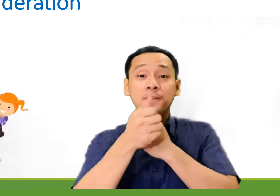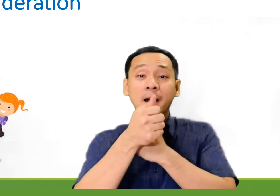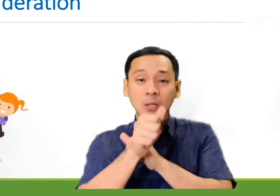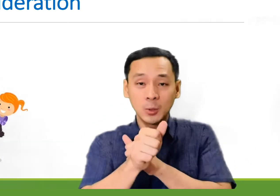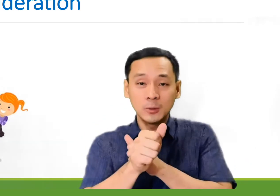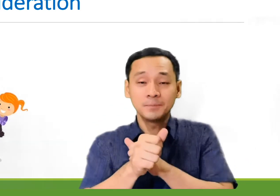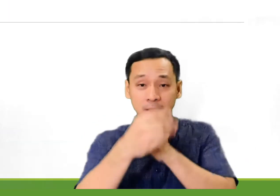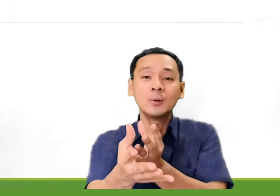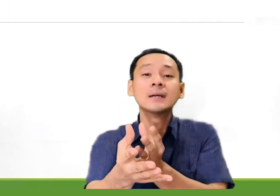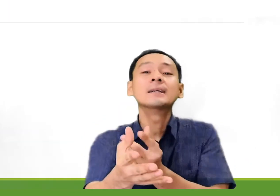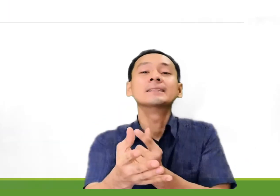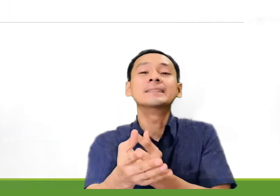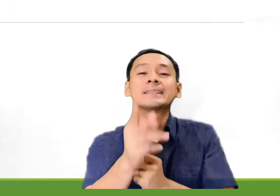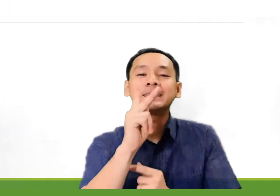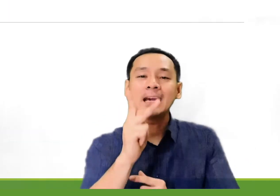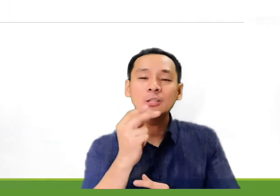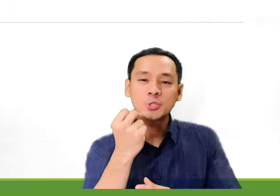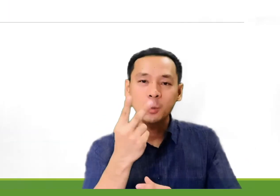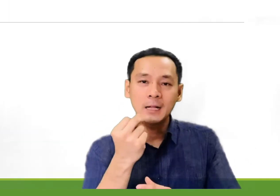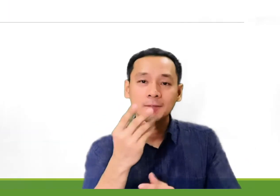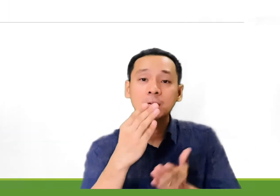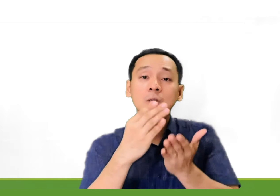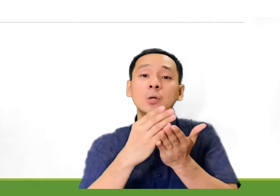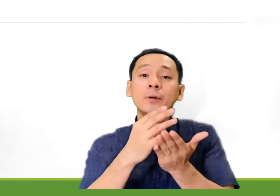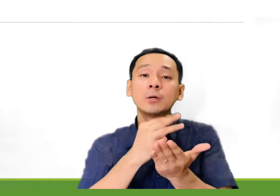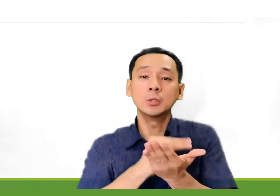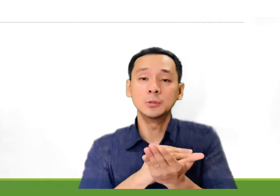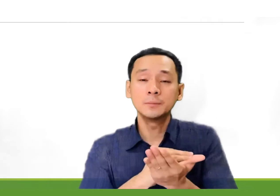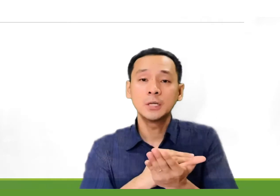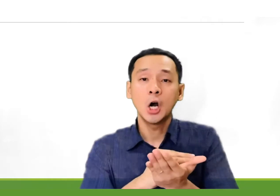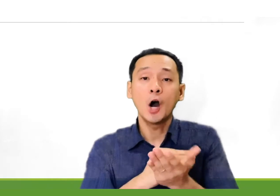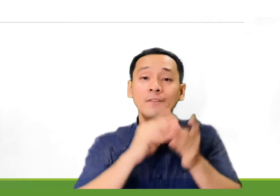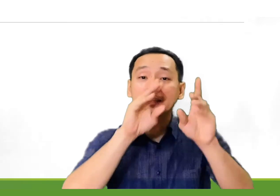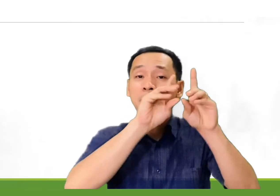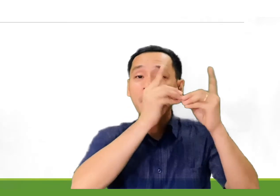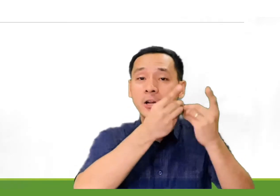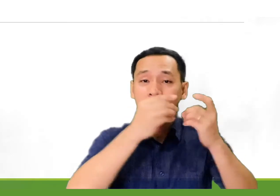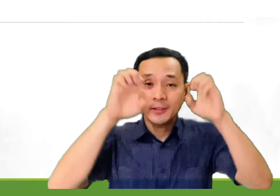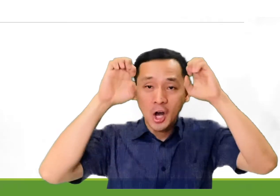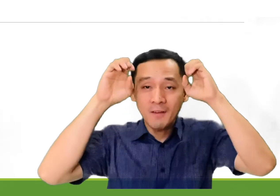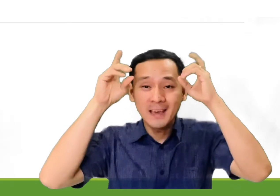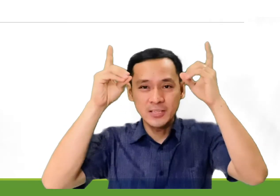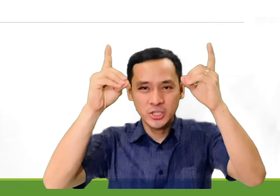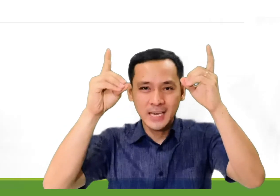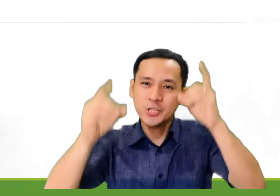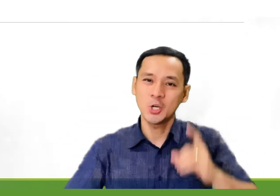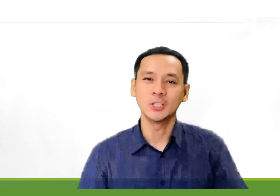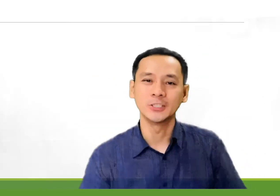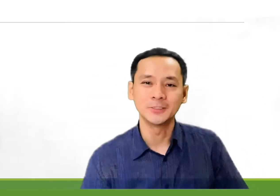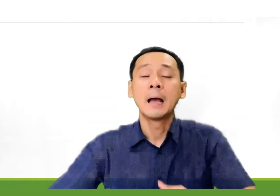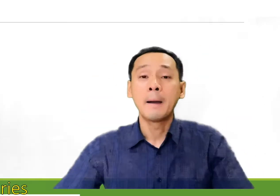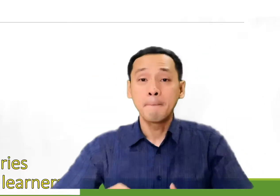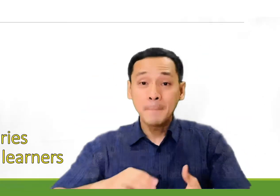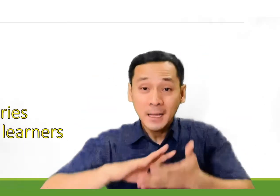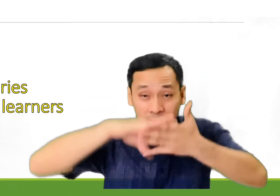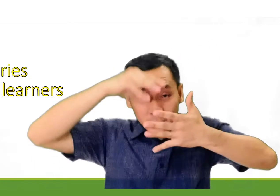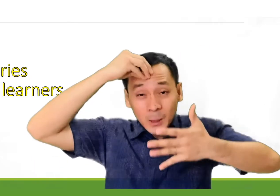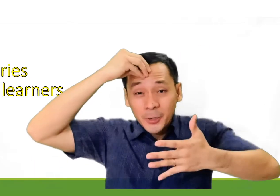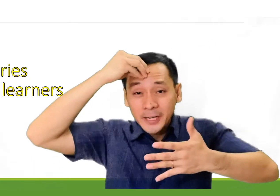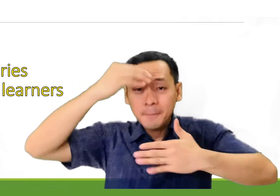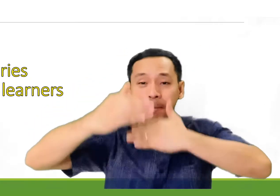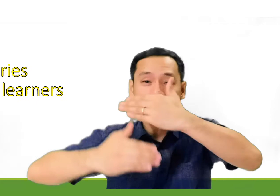We follow the K-12 curriculum of the Department of Education,